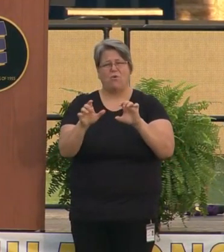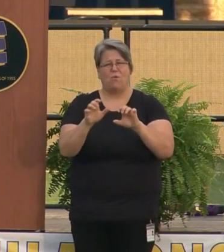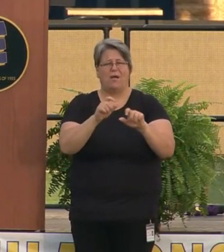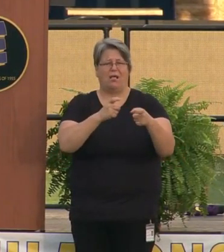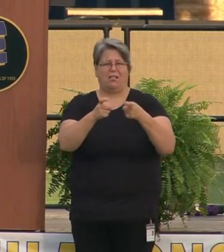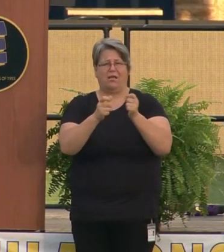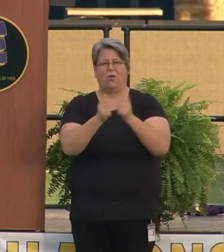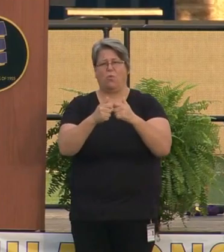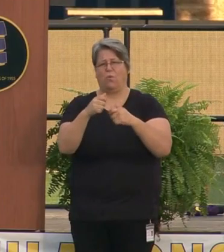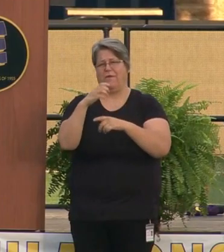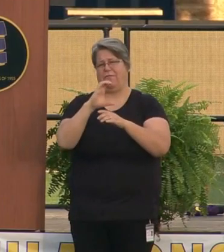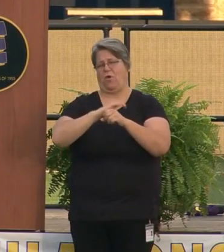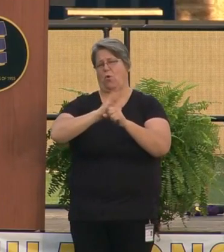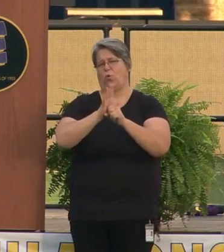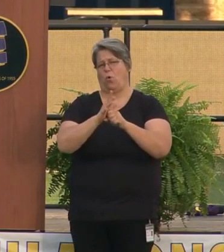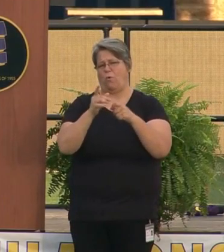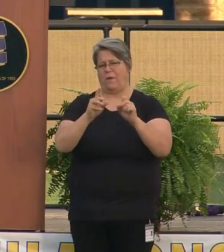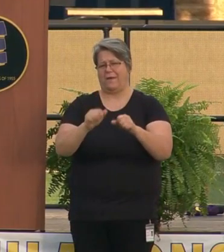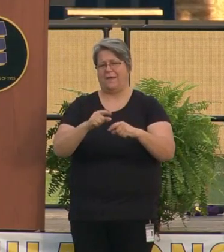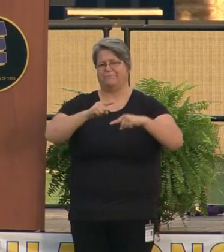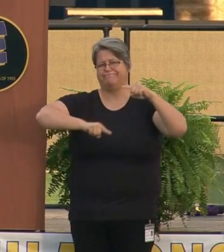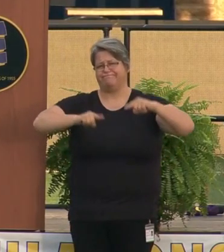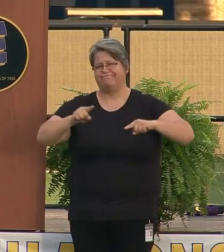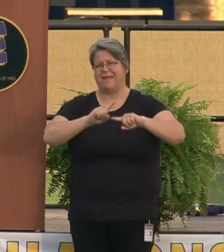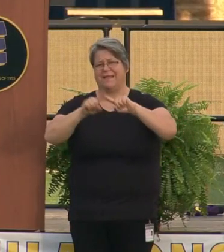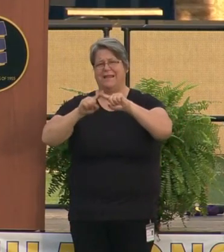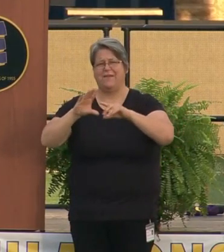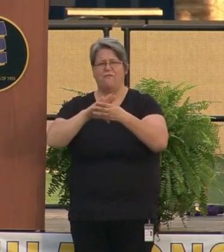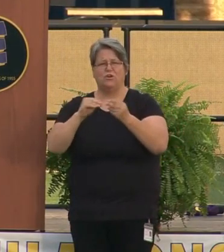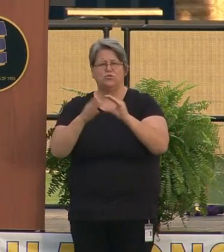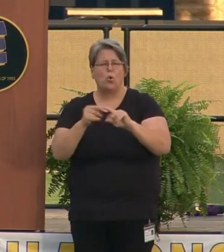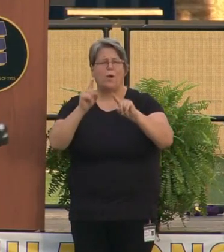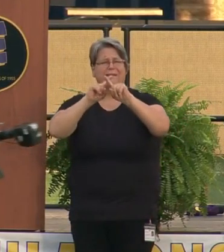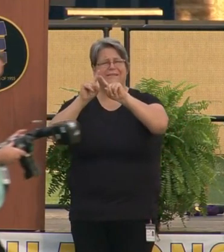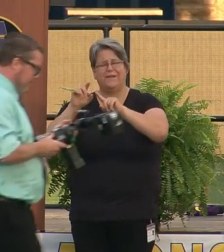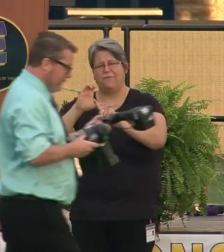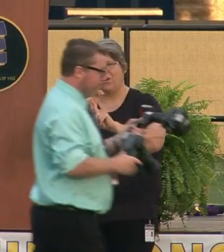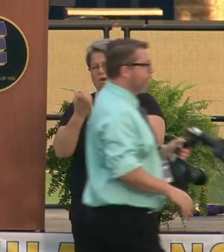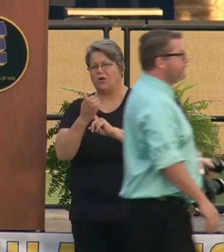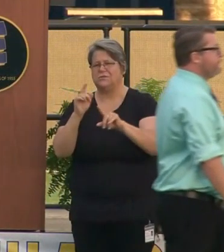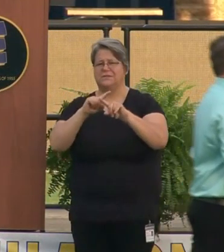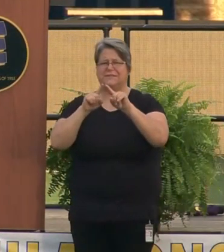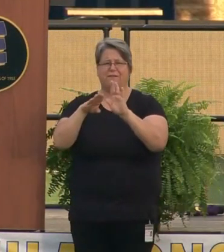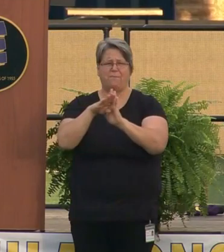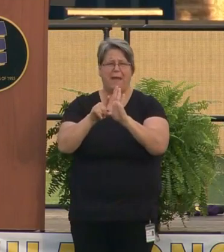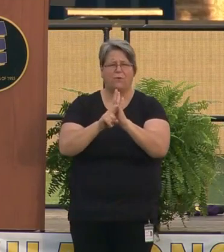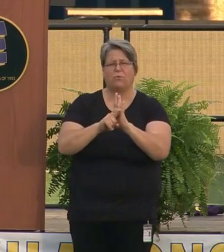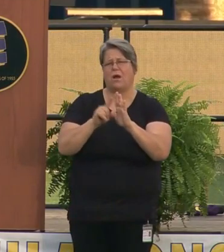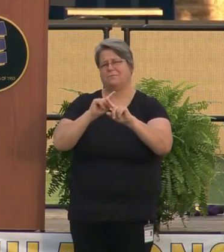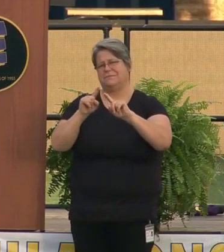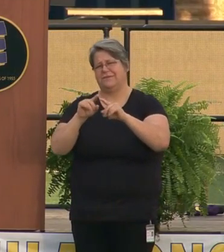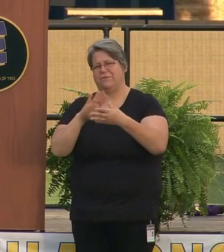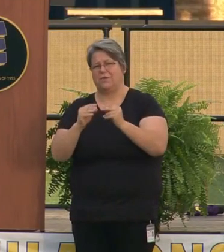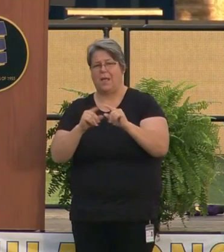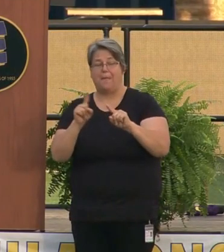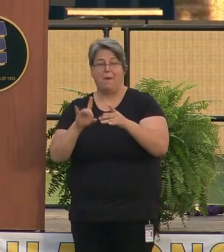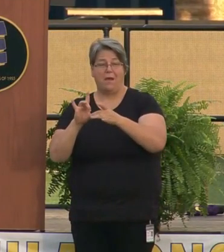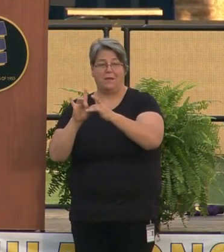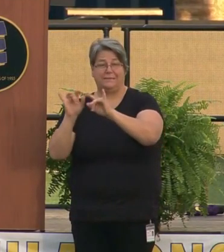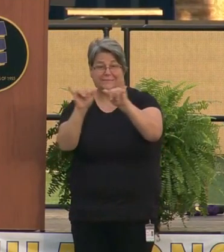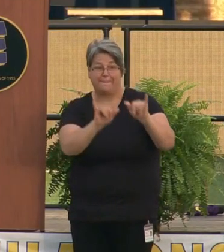pandemic differently, and we all had very different stories and situations. But the one thing we had in common was East and our East Side